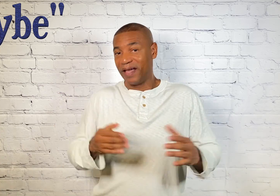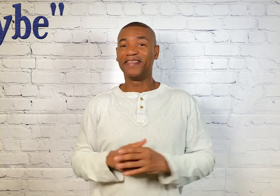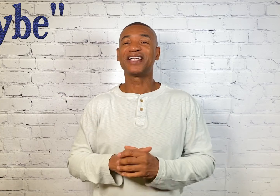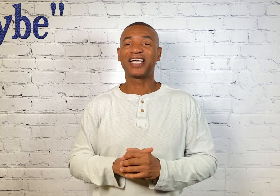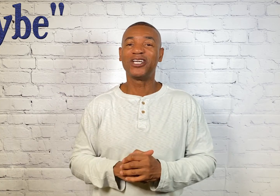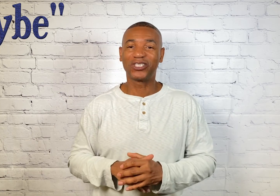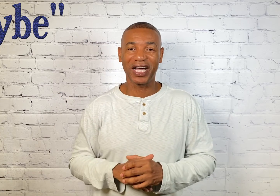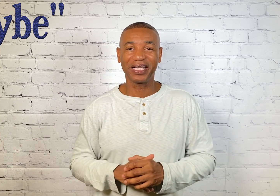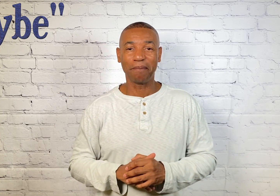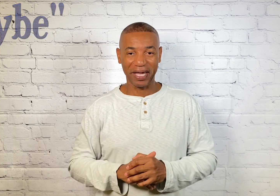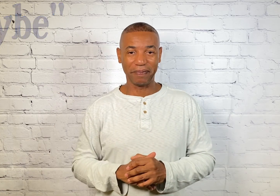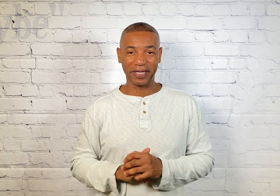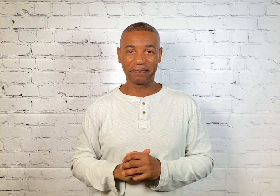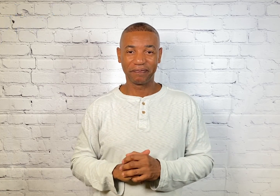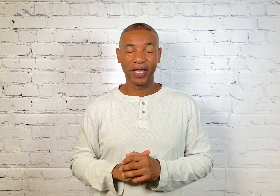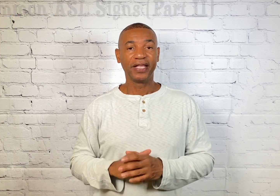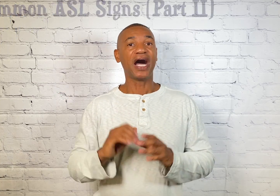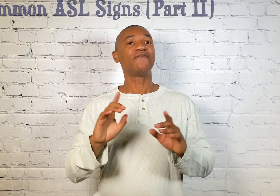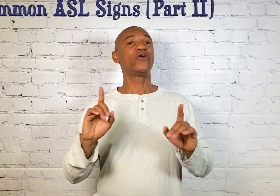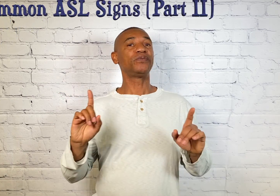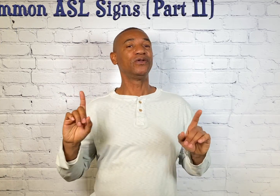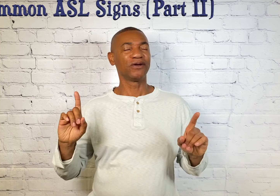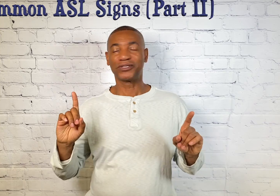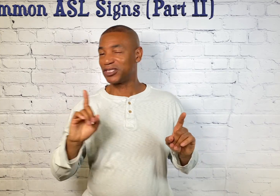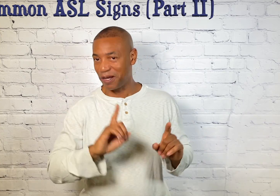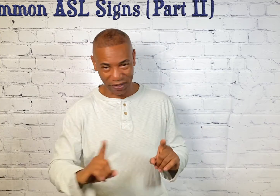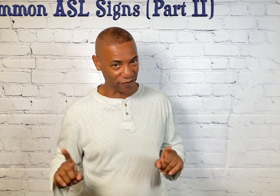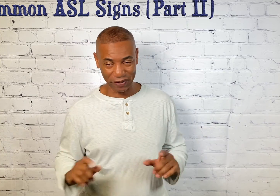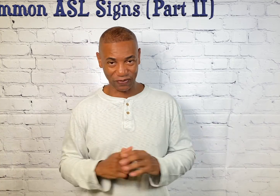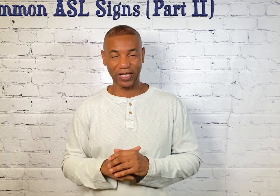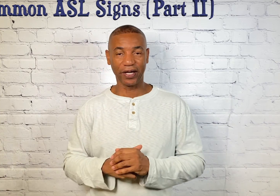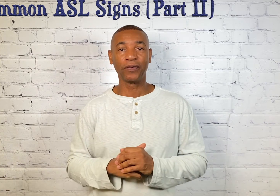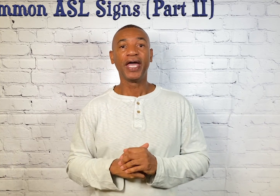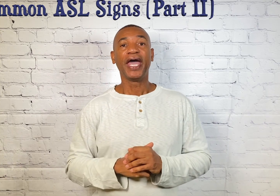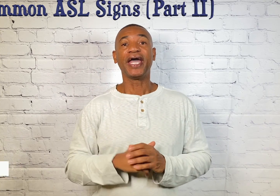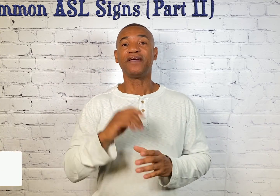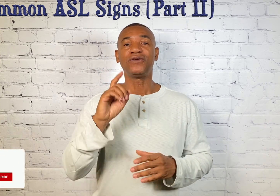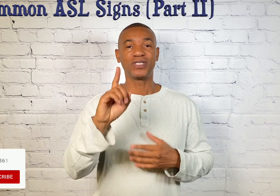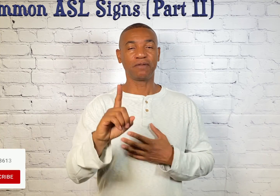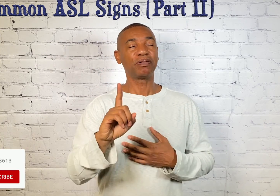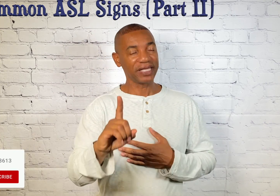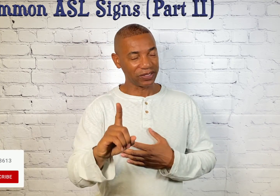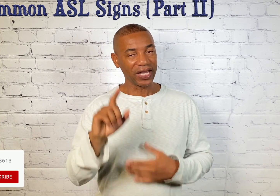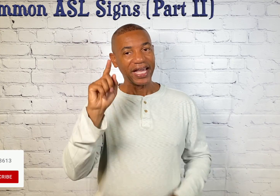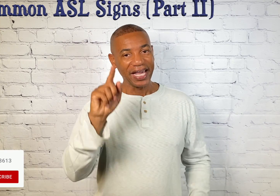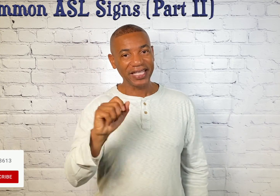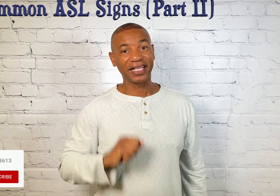That is how you sign maybe. Now, I hope you learned something from this video, and if you did, please hit the like